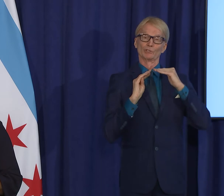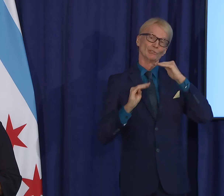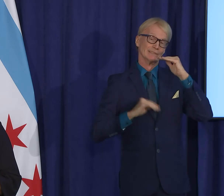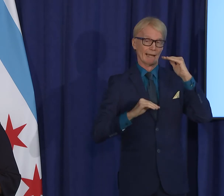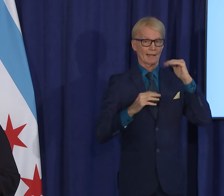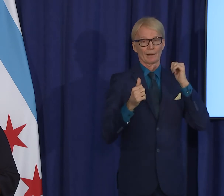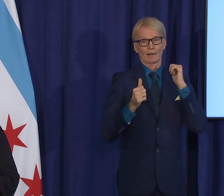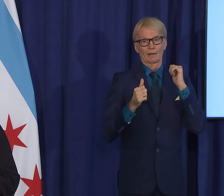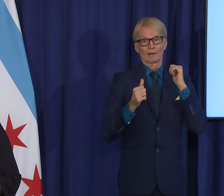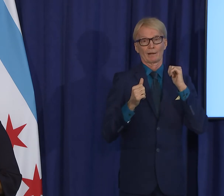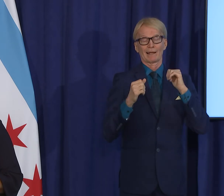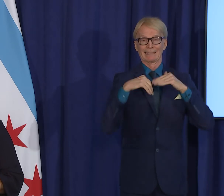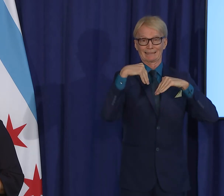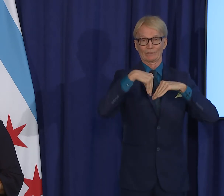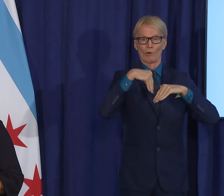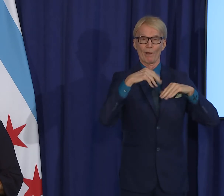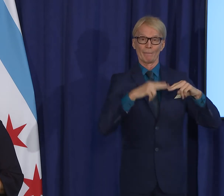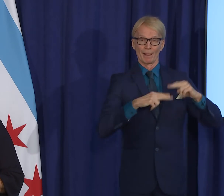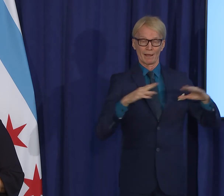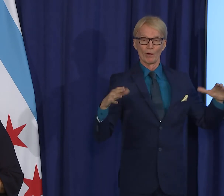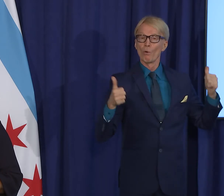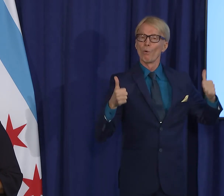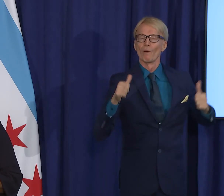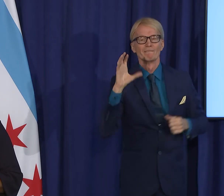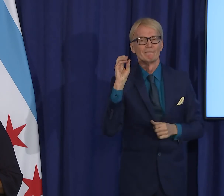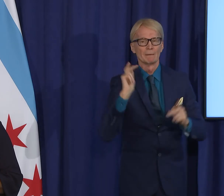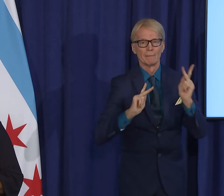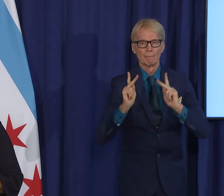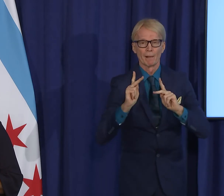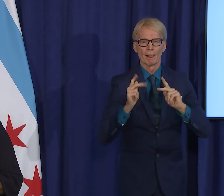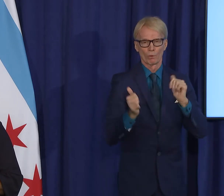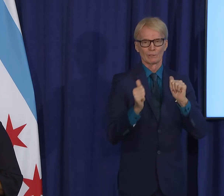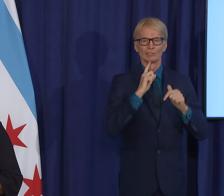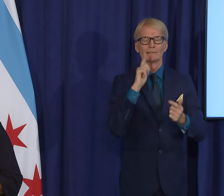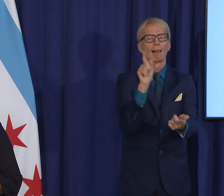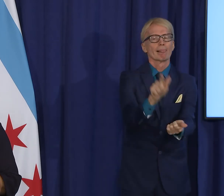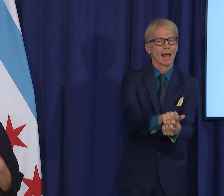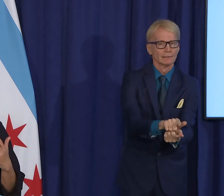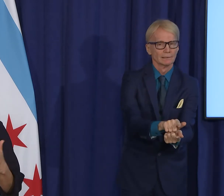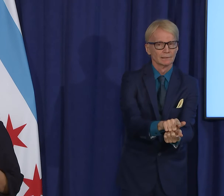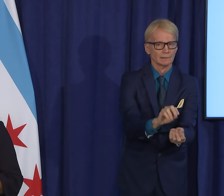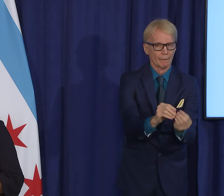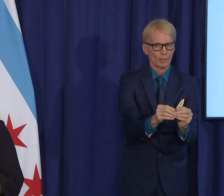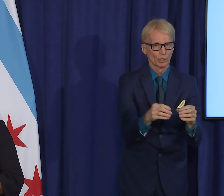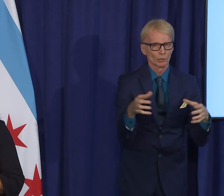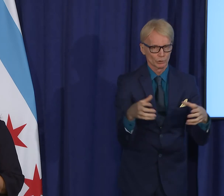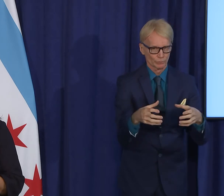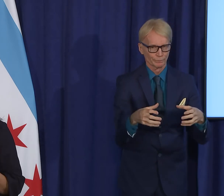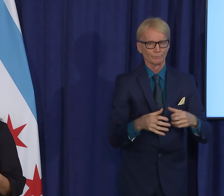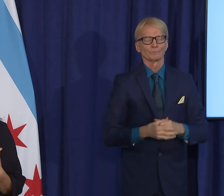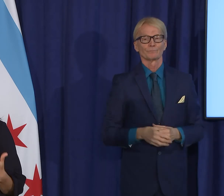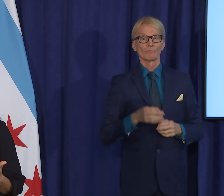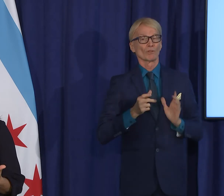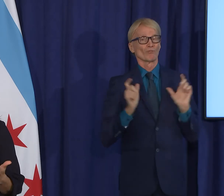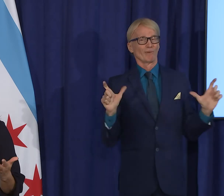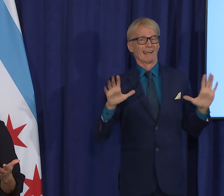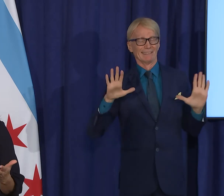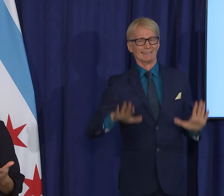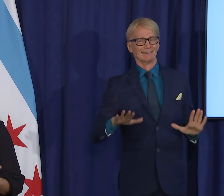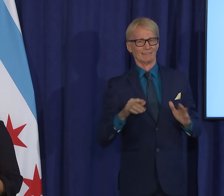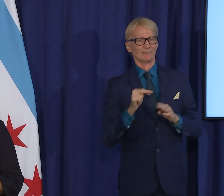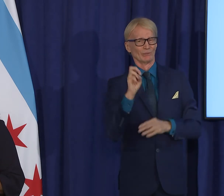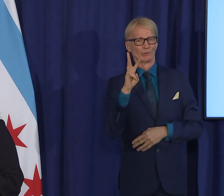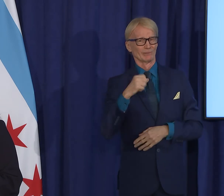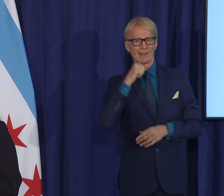or 50, whichever is less. Obviously, this is great news, and to be honest, I didn't expect that we would actually be here